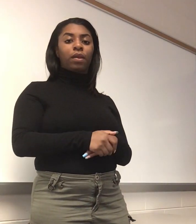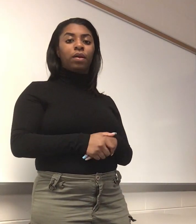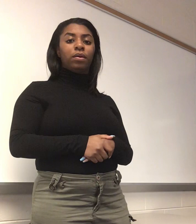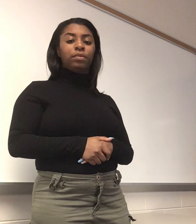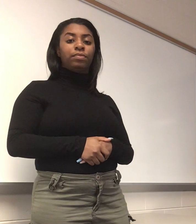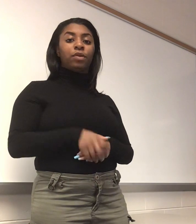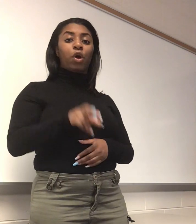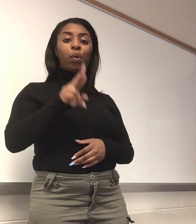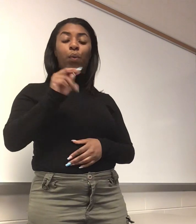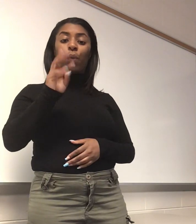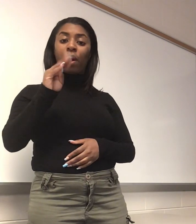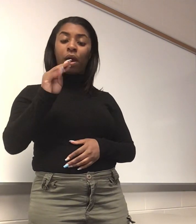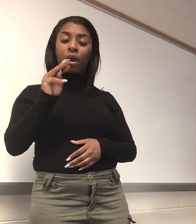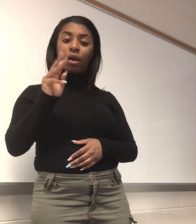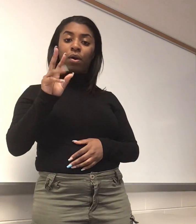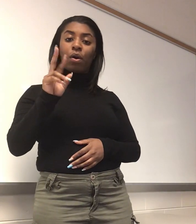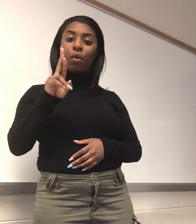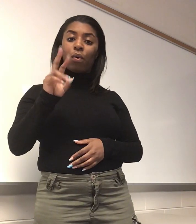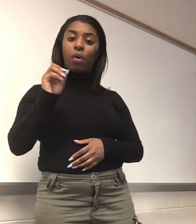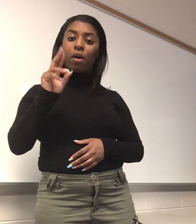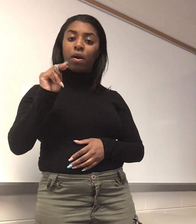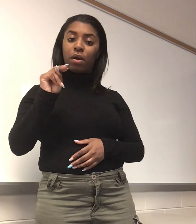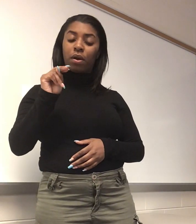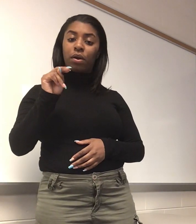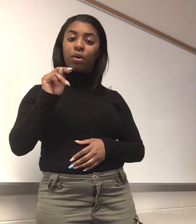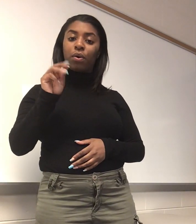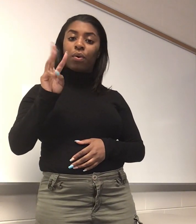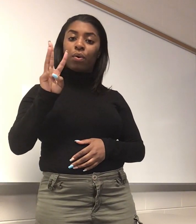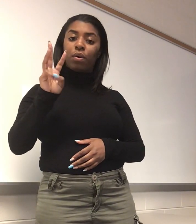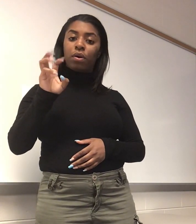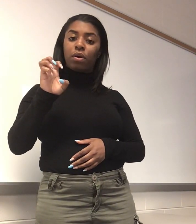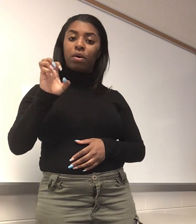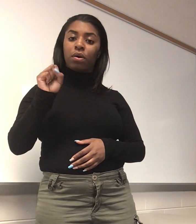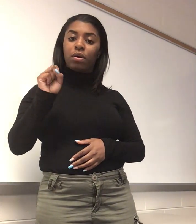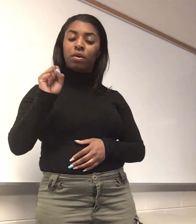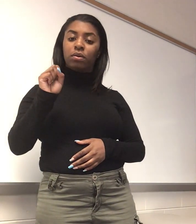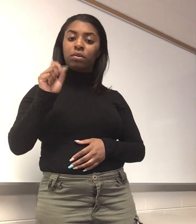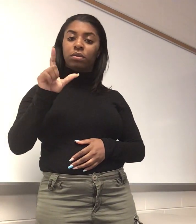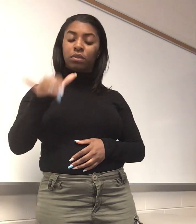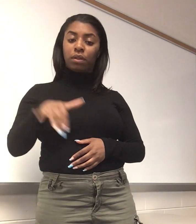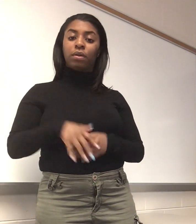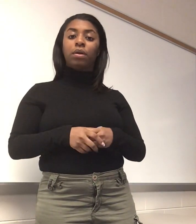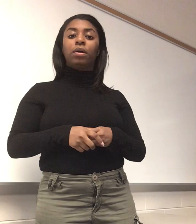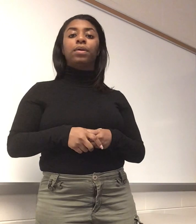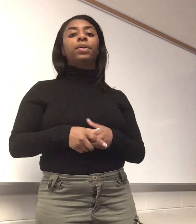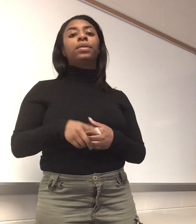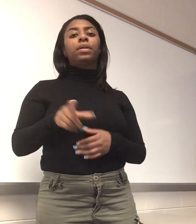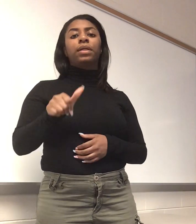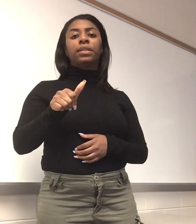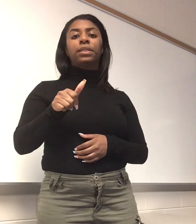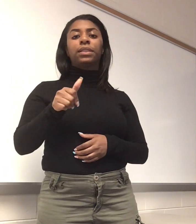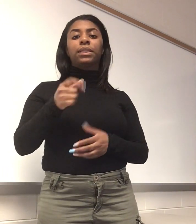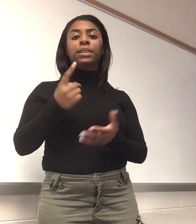is in fact a sidekick, but he does fulfill a fool, role as well. I have to answer the phone. This is